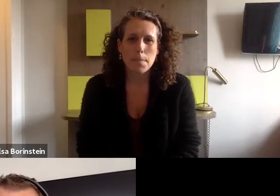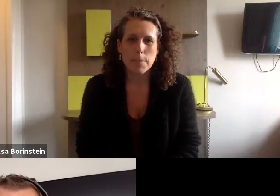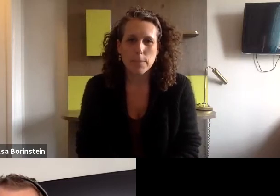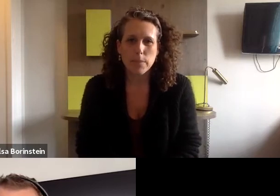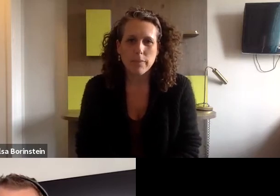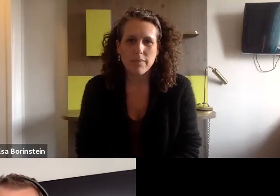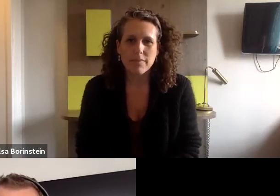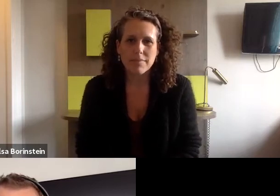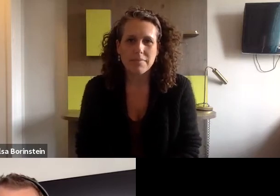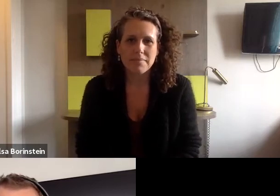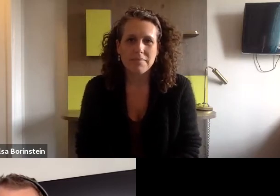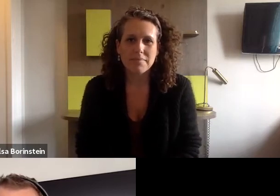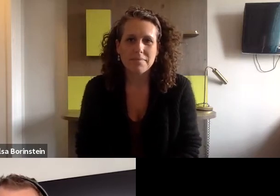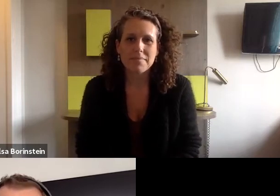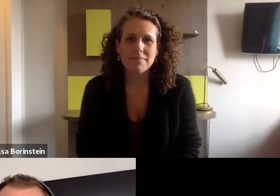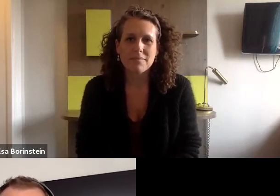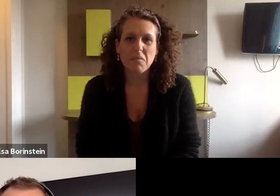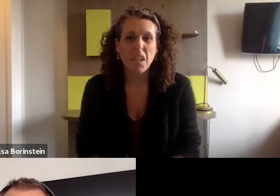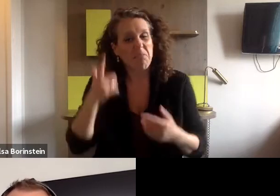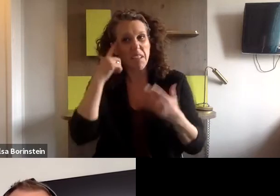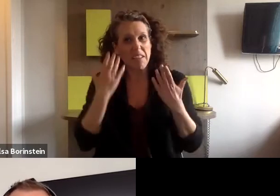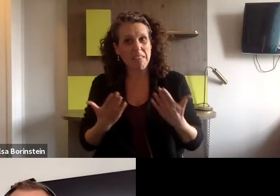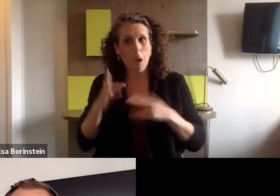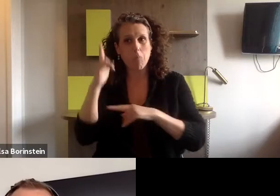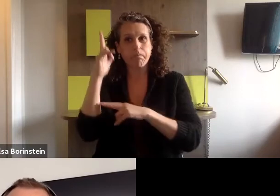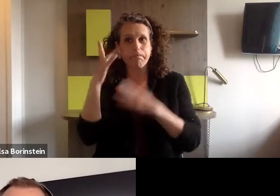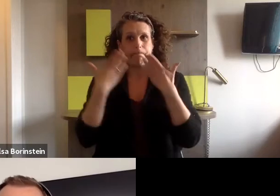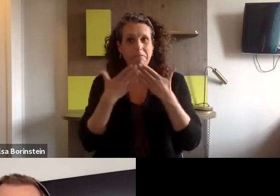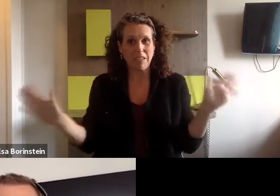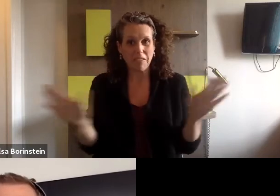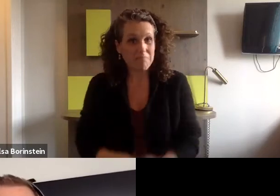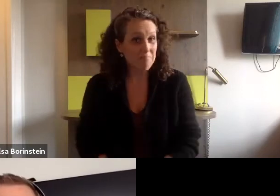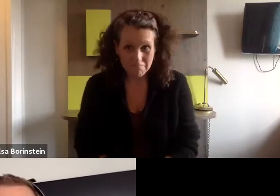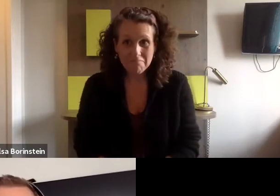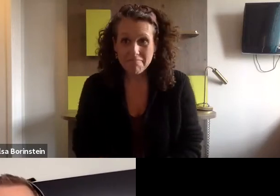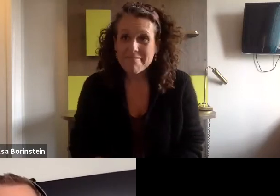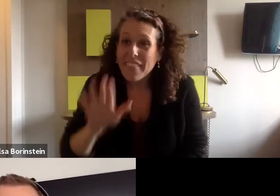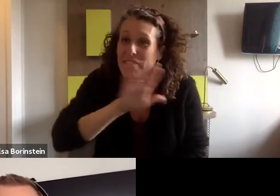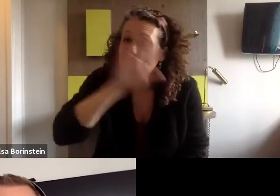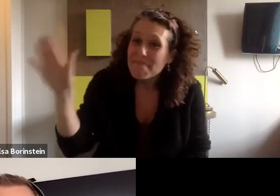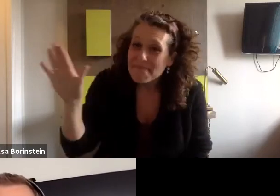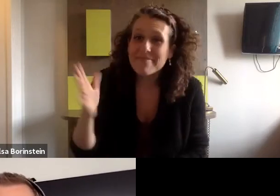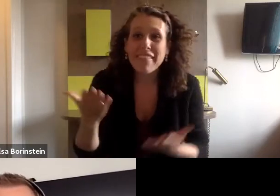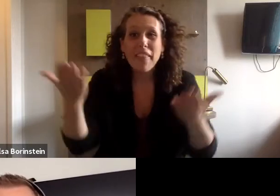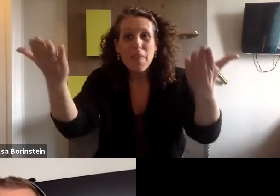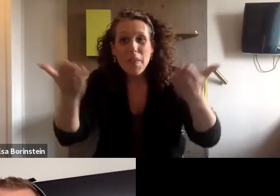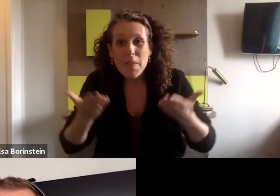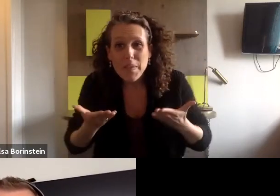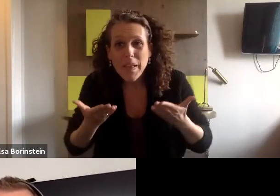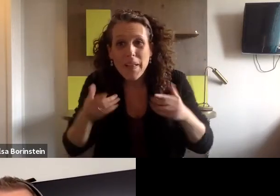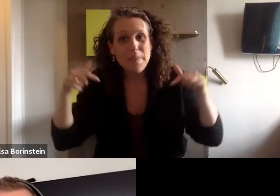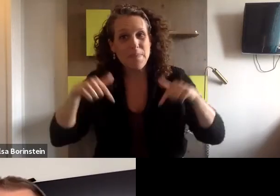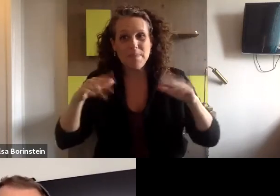Okay, so let's start, I think. So good afternoon again, everyone, and welcome to our EALTA